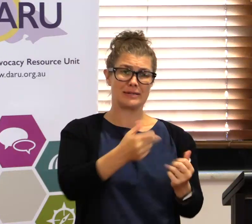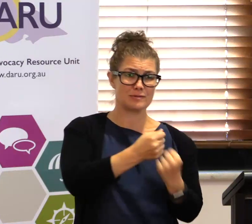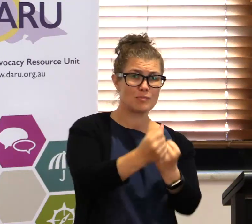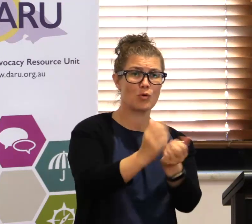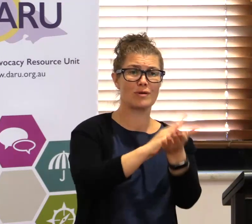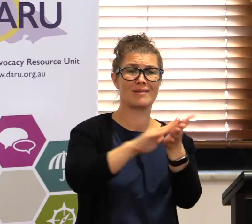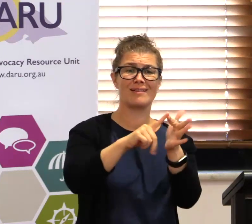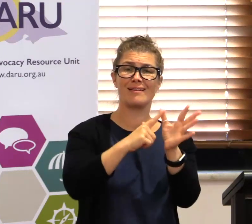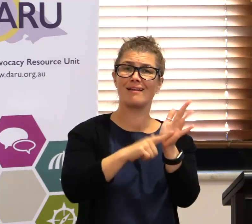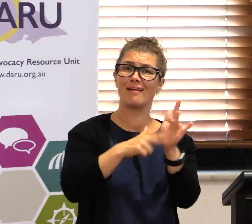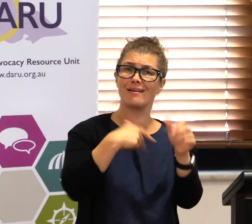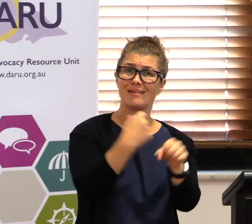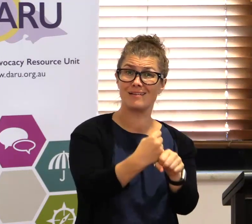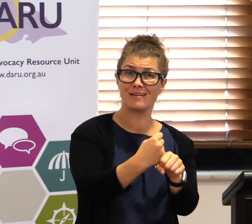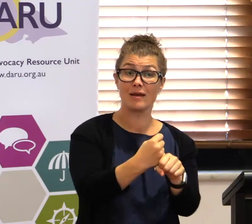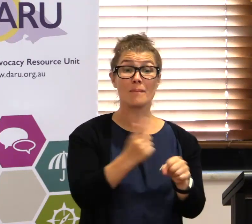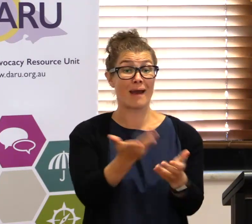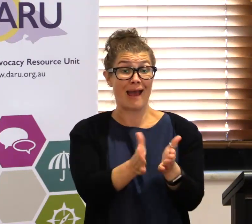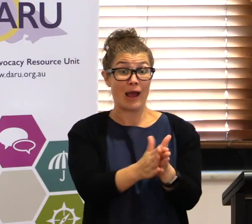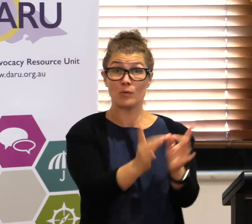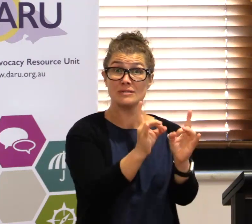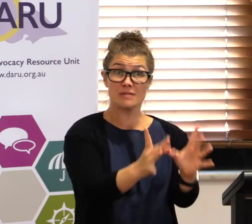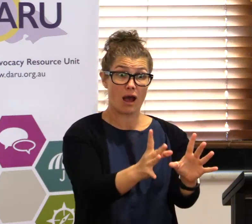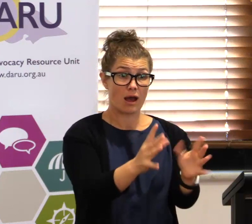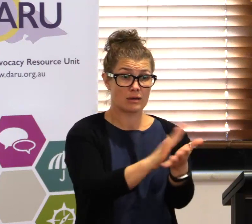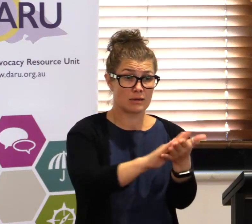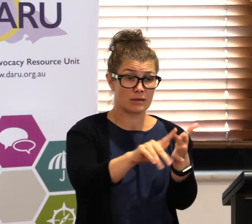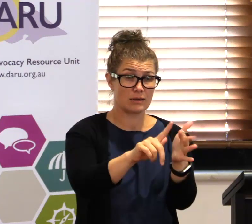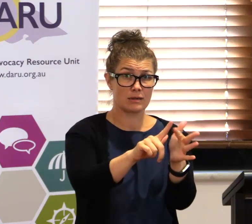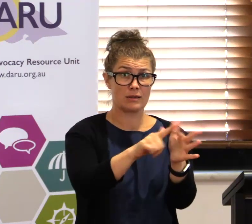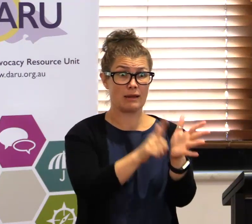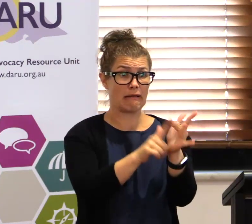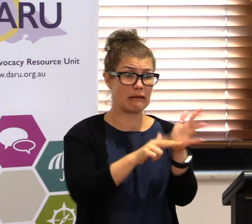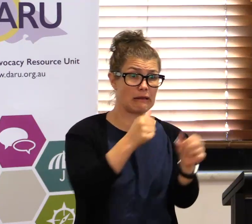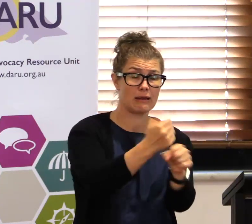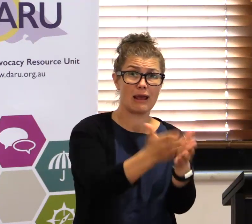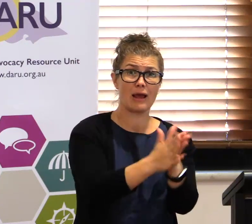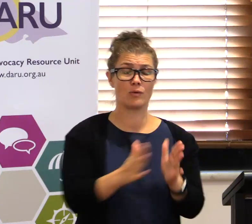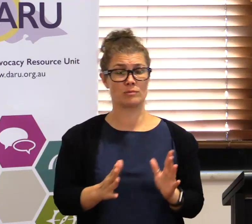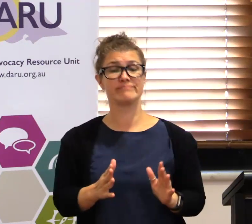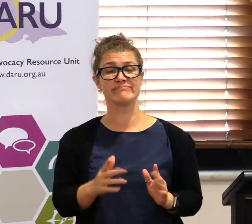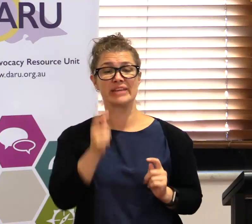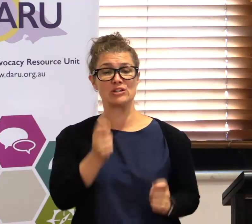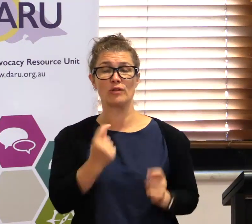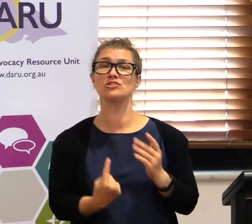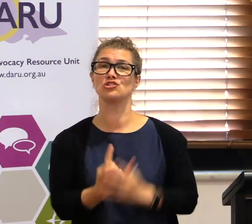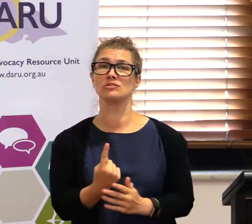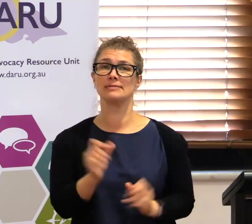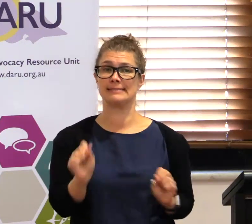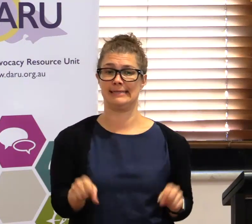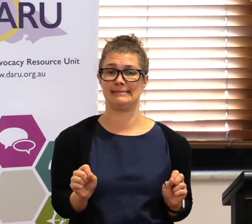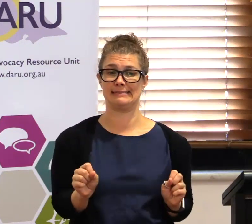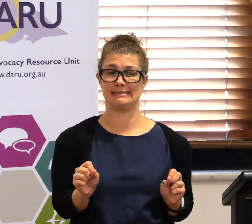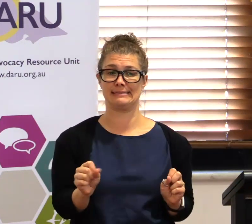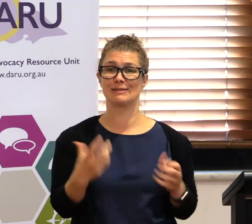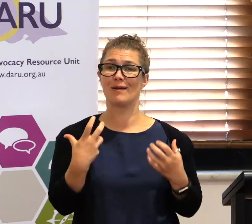that happens is the first part of it. So a lot of this was talking about, a lot of people carry what I would call subconscious